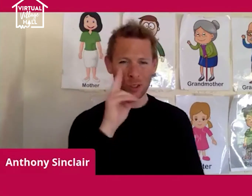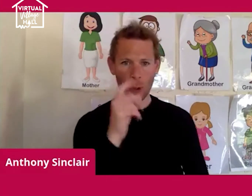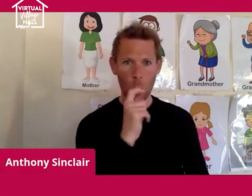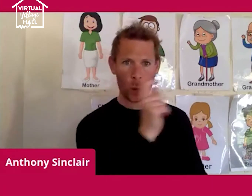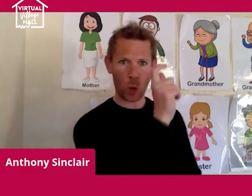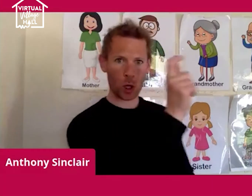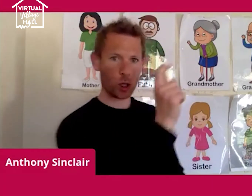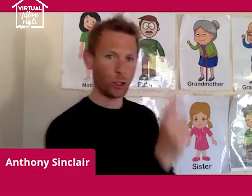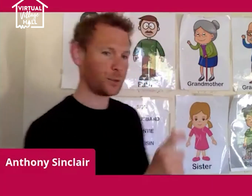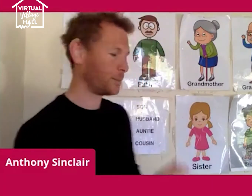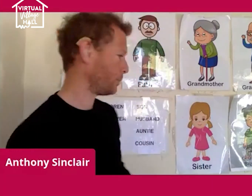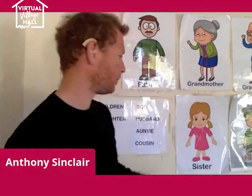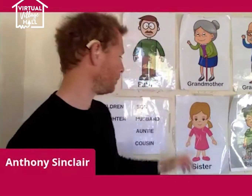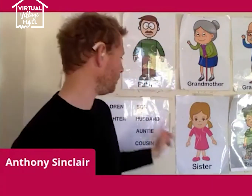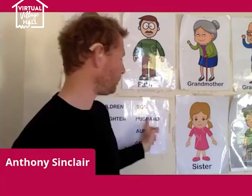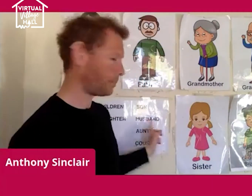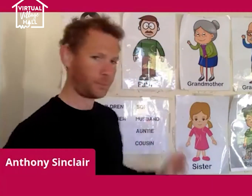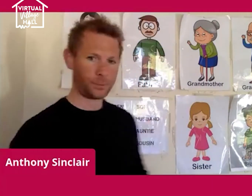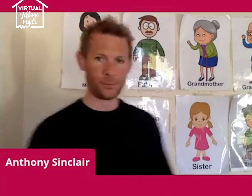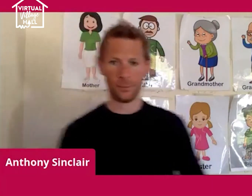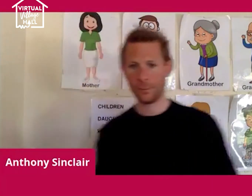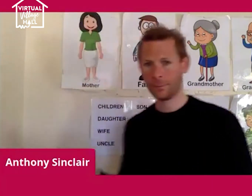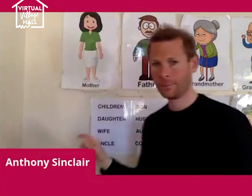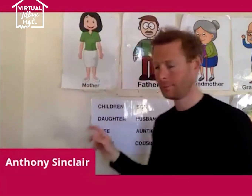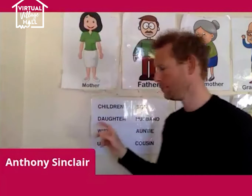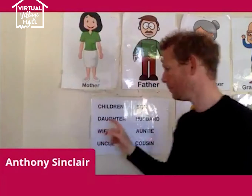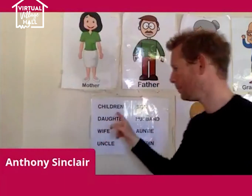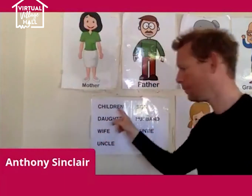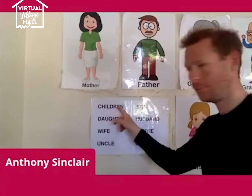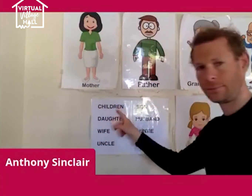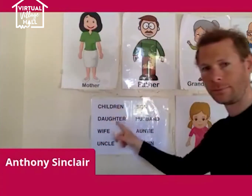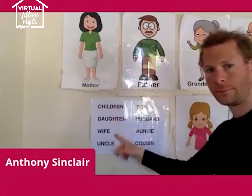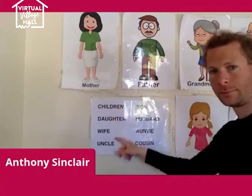more to teach you. You're going to see some words up behind me.